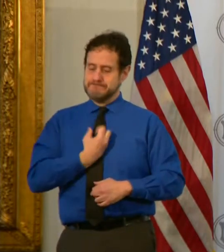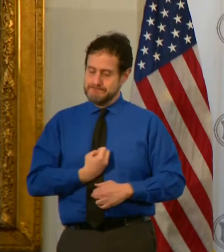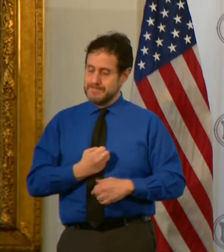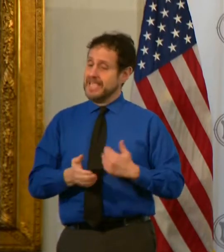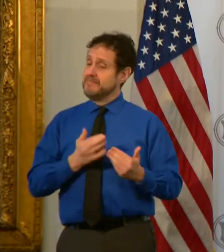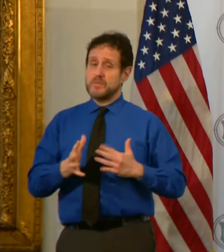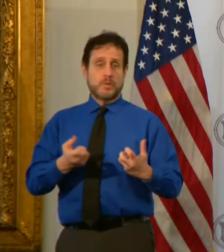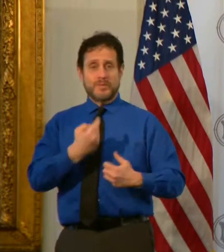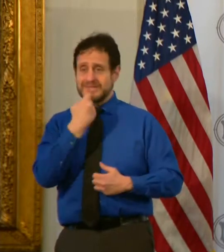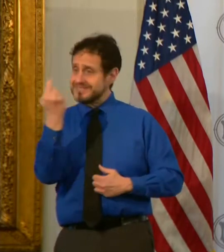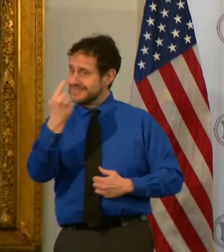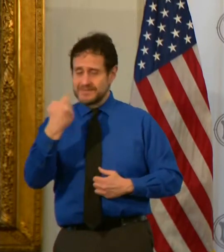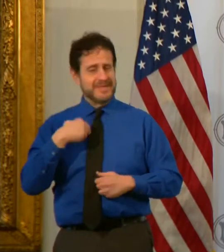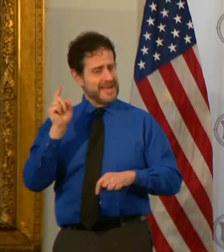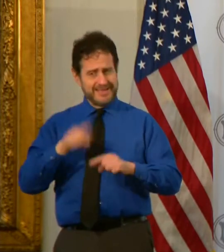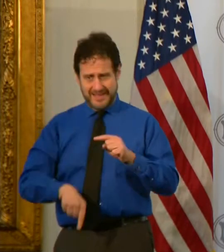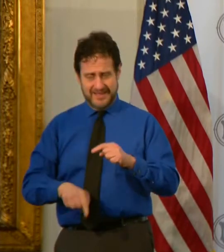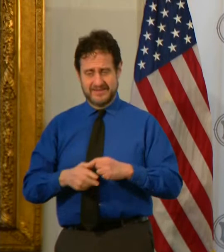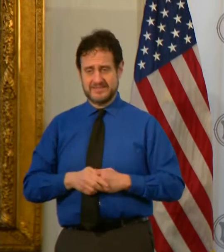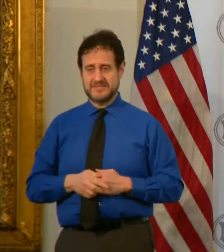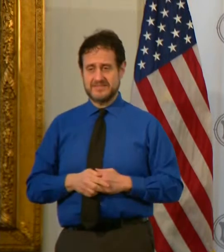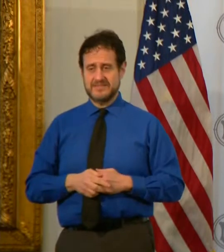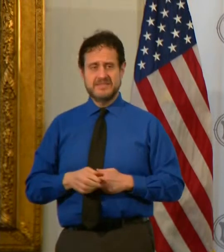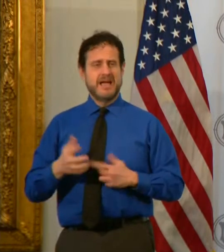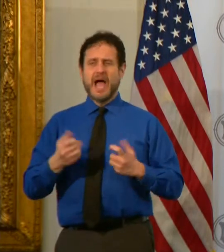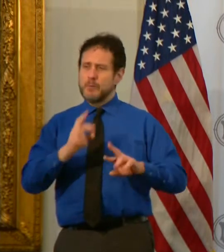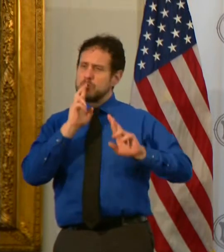want to, when I want to.